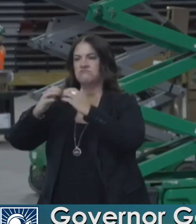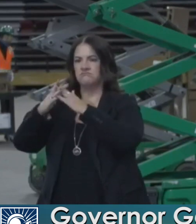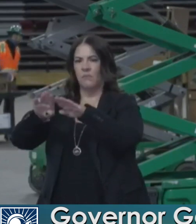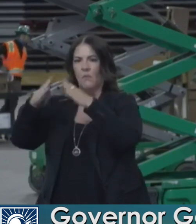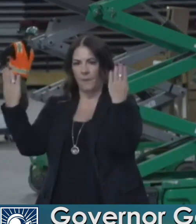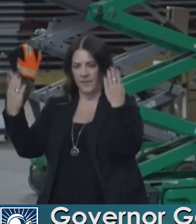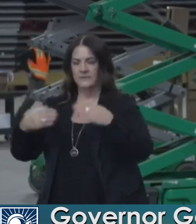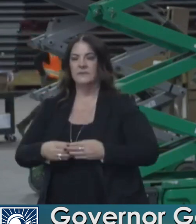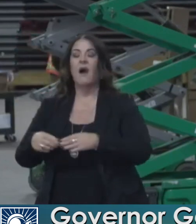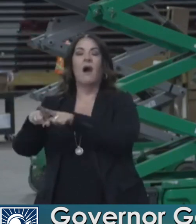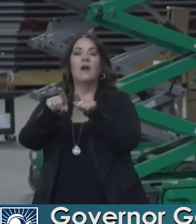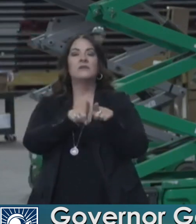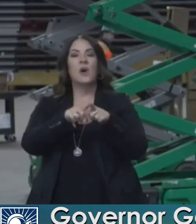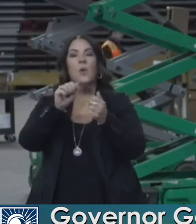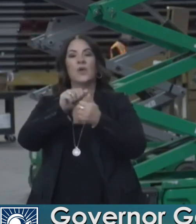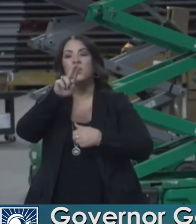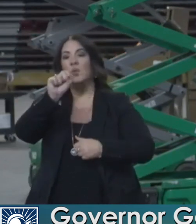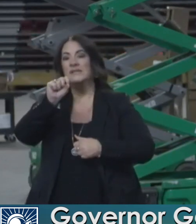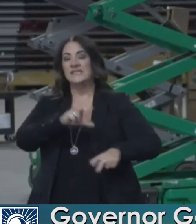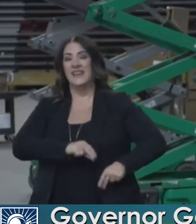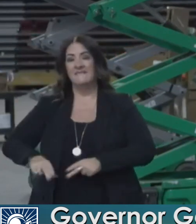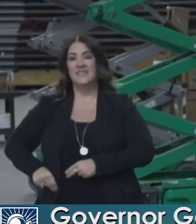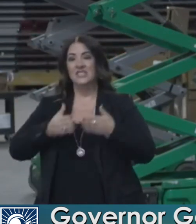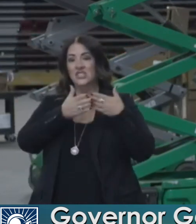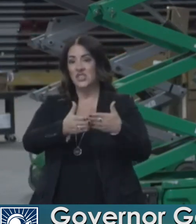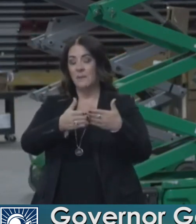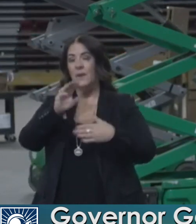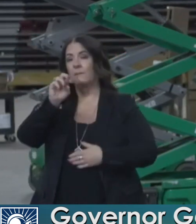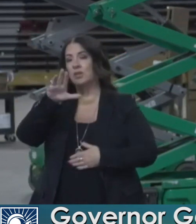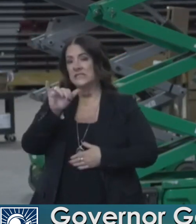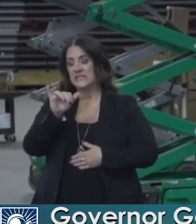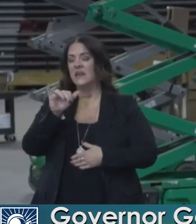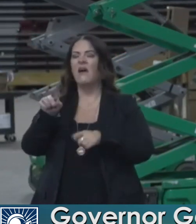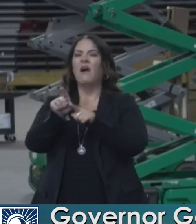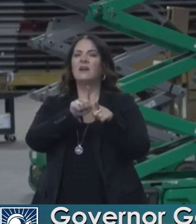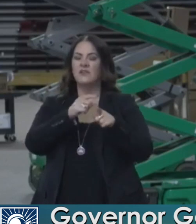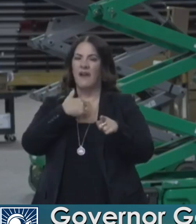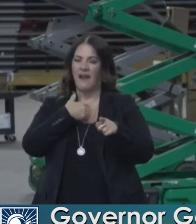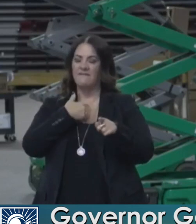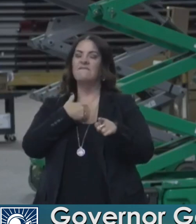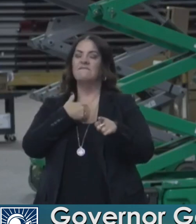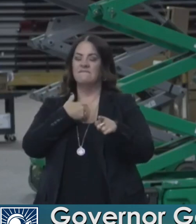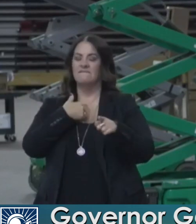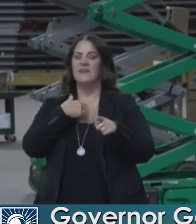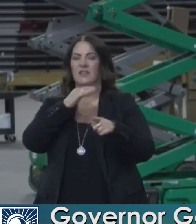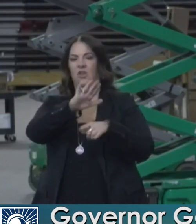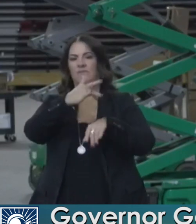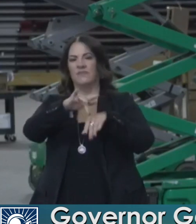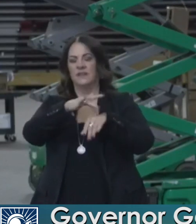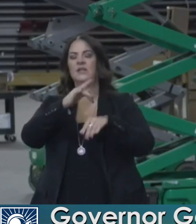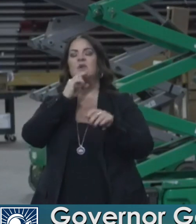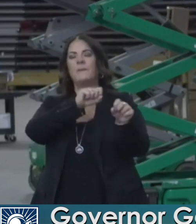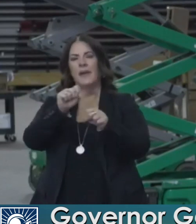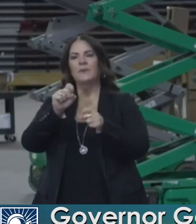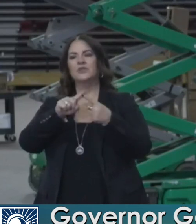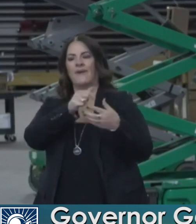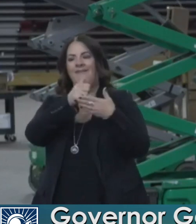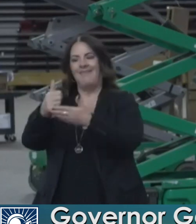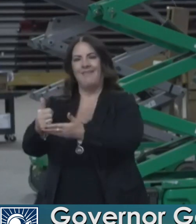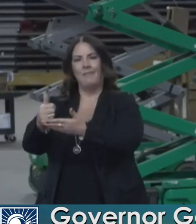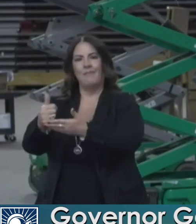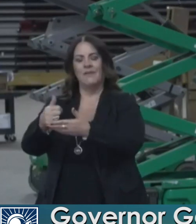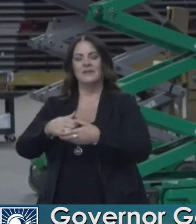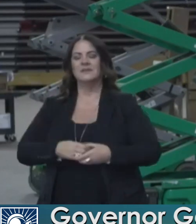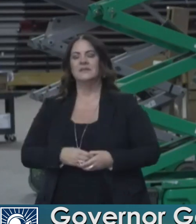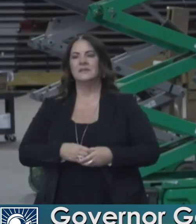hospital surge, 550 beds as part of phase one of their capacity build. So those are on the hospital